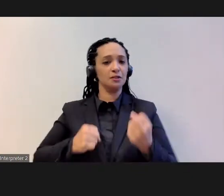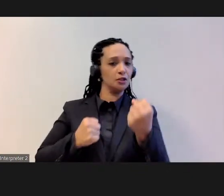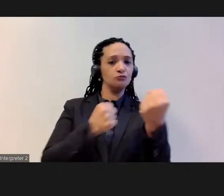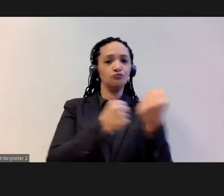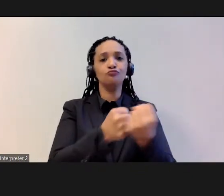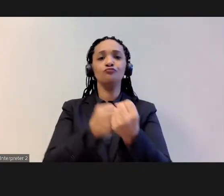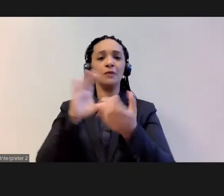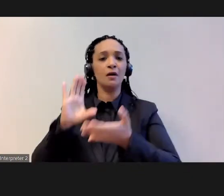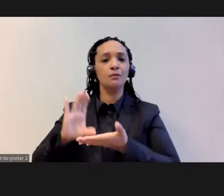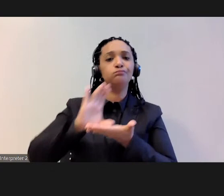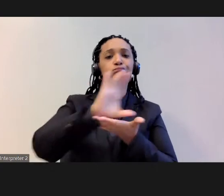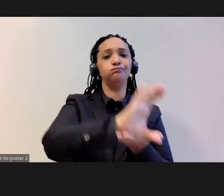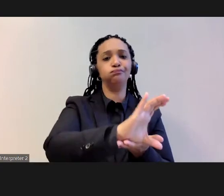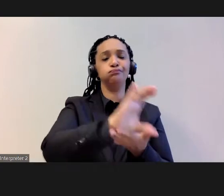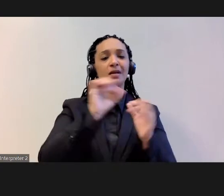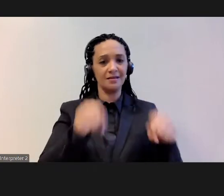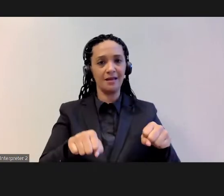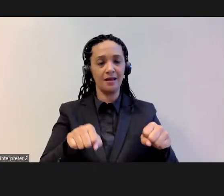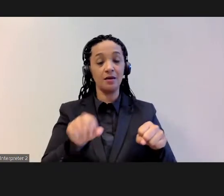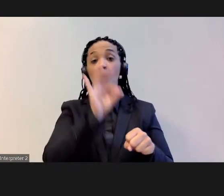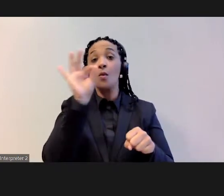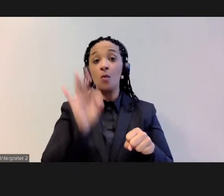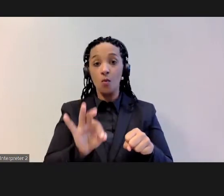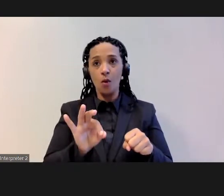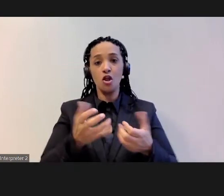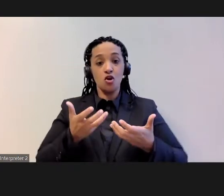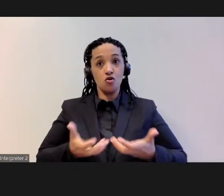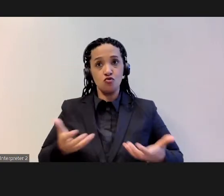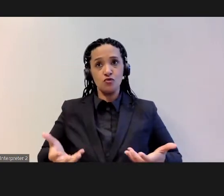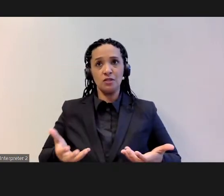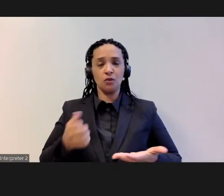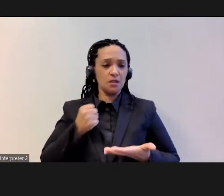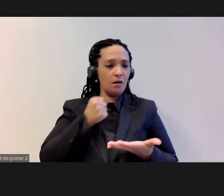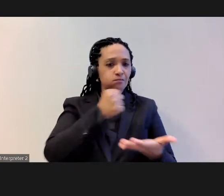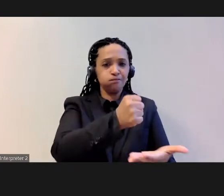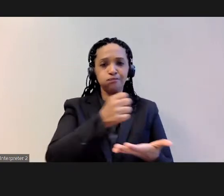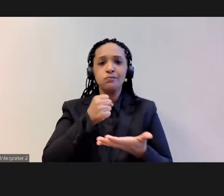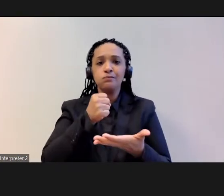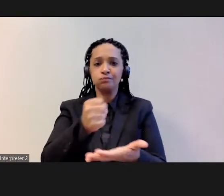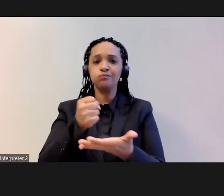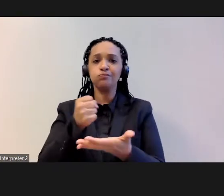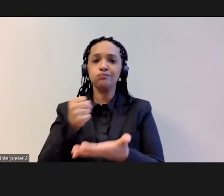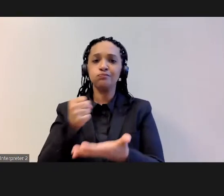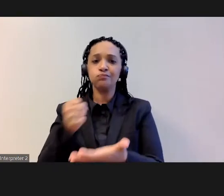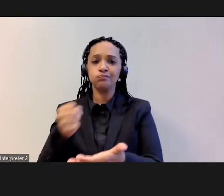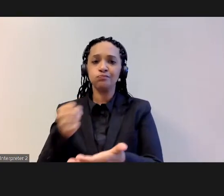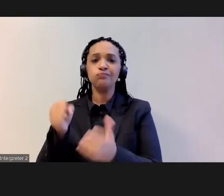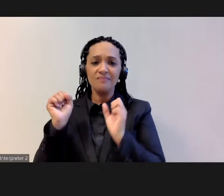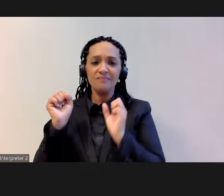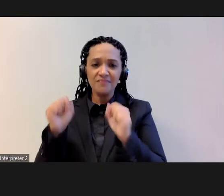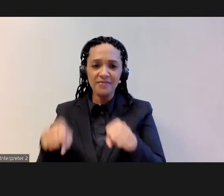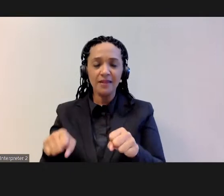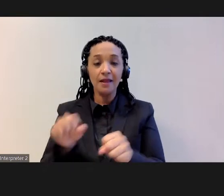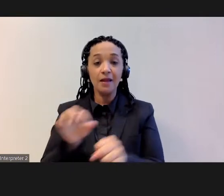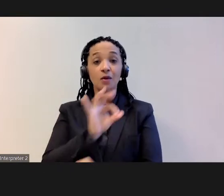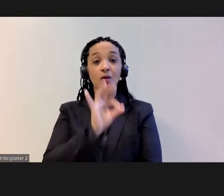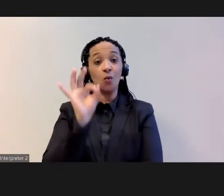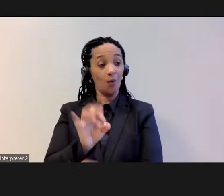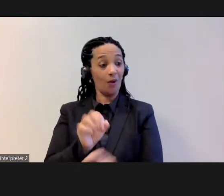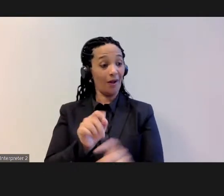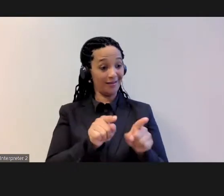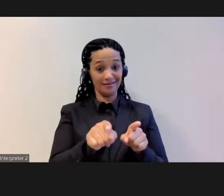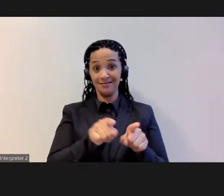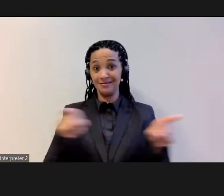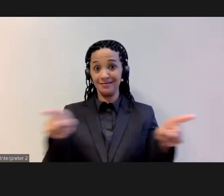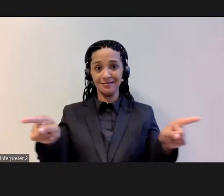the institutionalization of regular resources that are earmarked to ensure that national